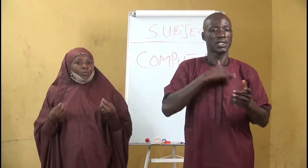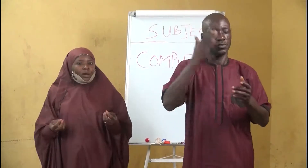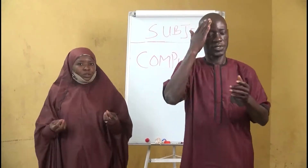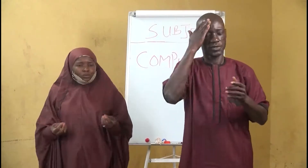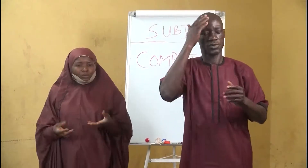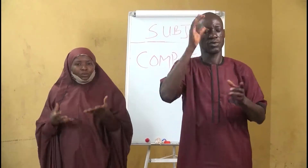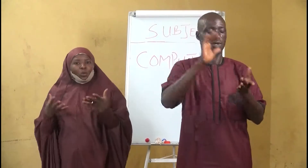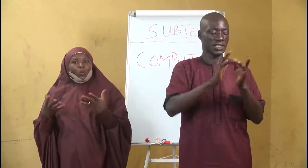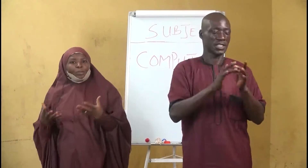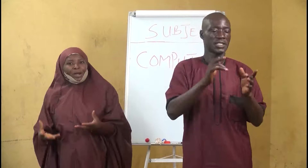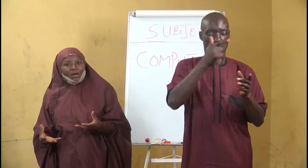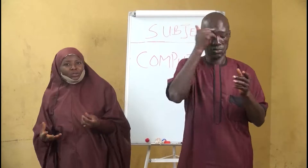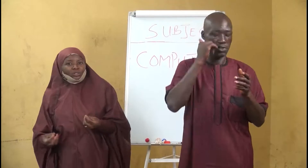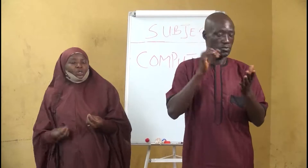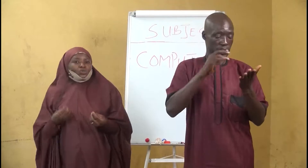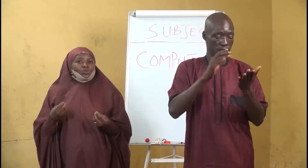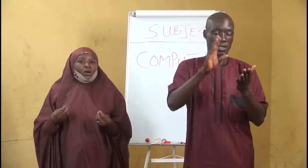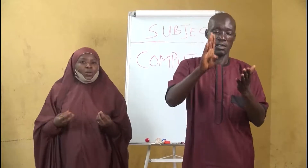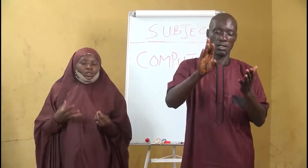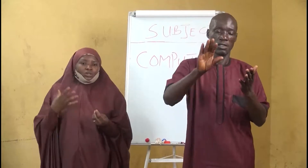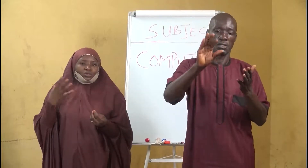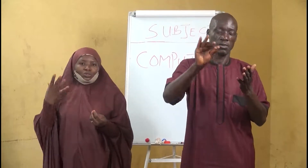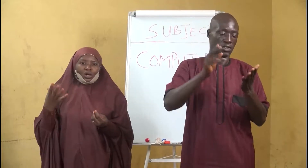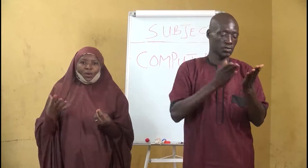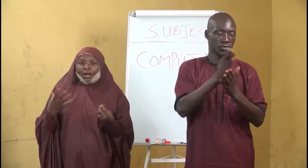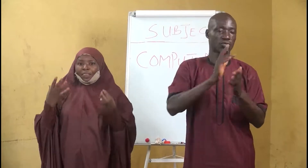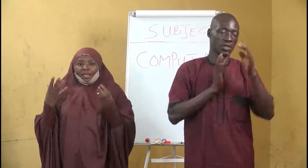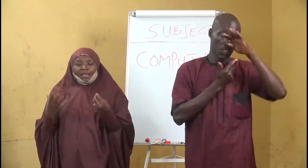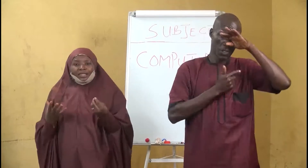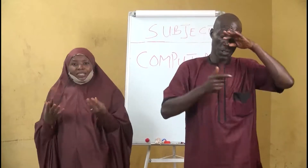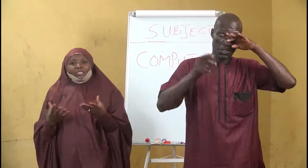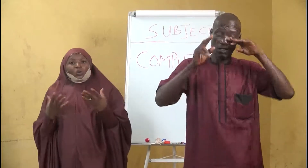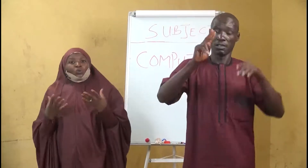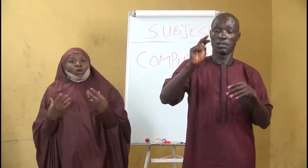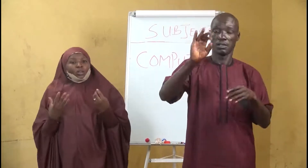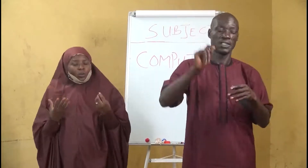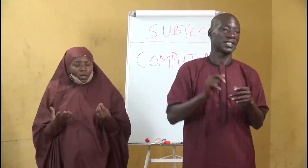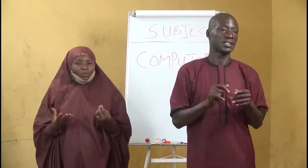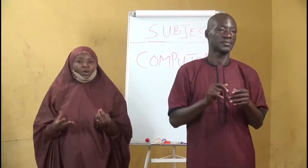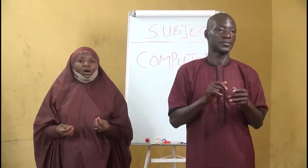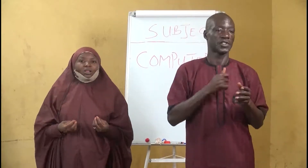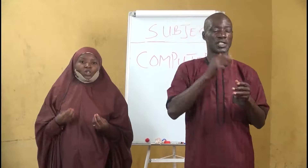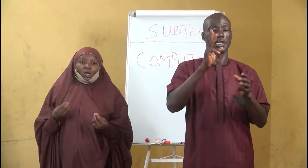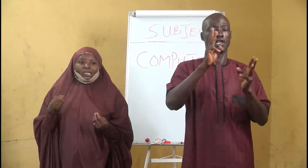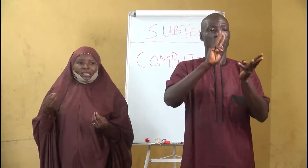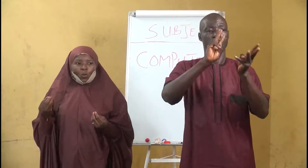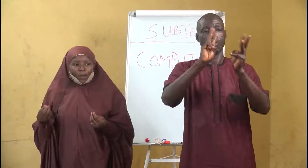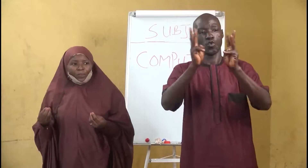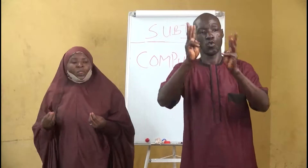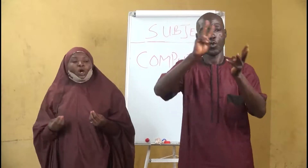browse. We browse through our what? Through our net. That's what we call the web. You can also call it a web, or you